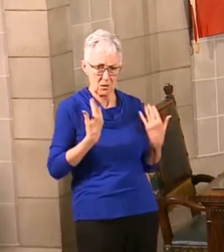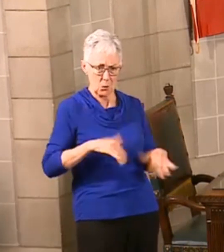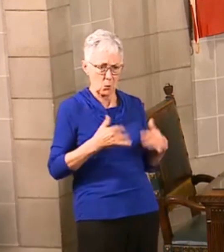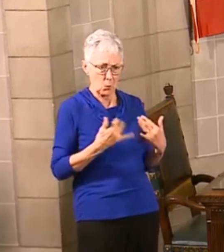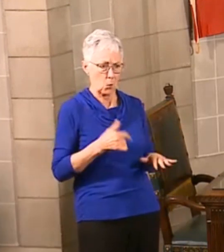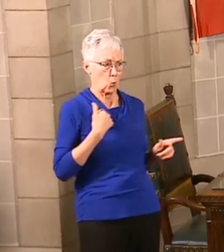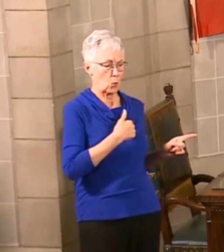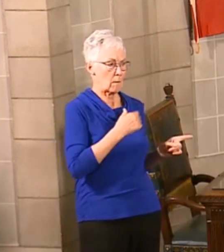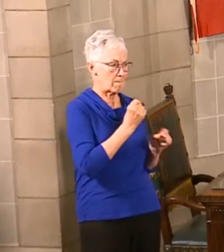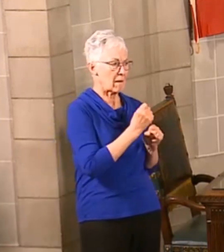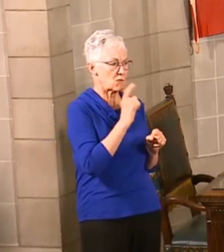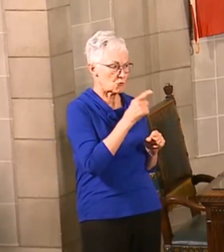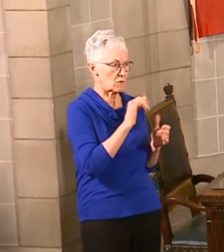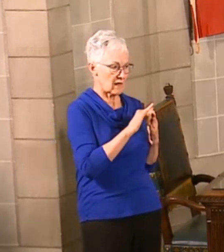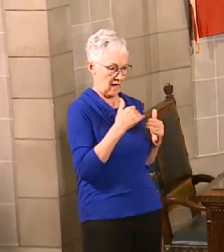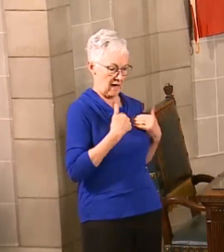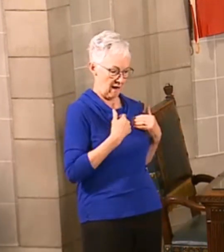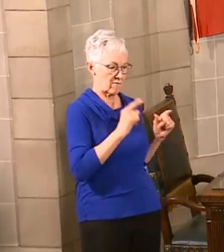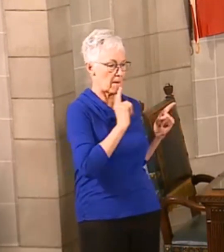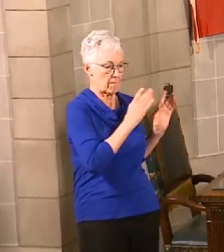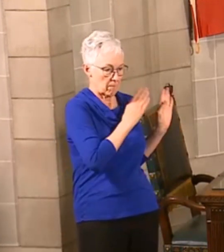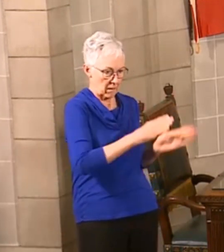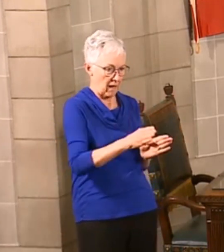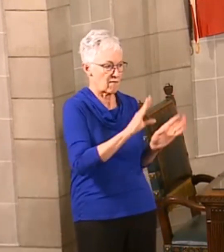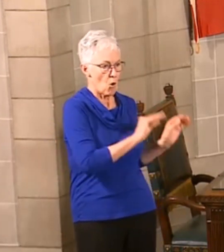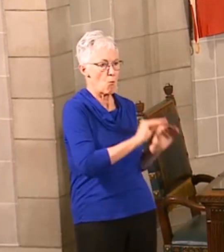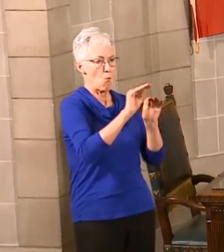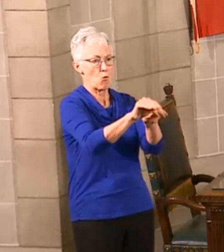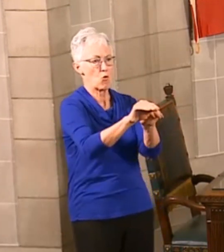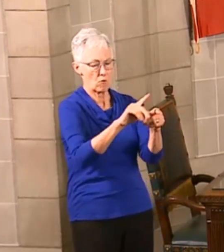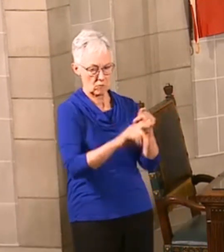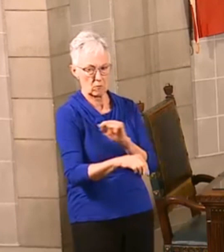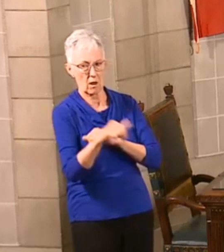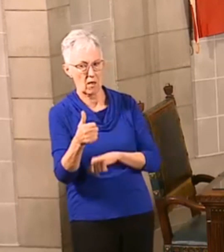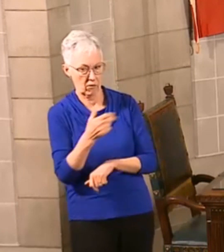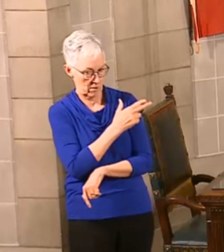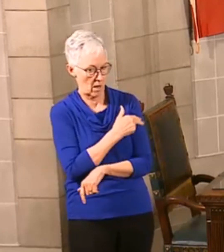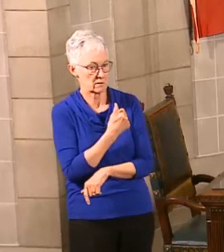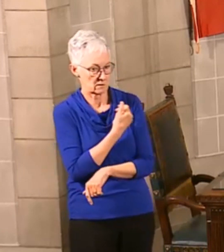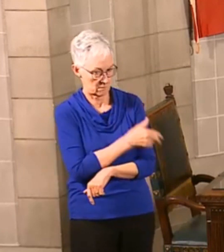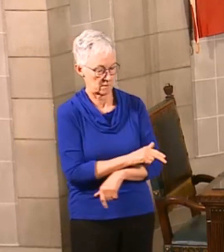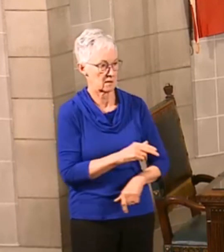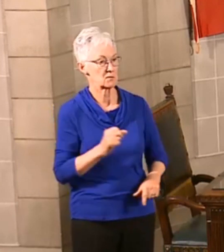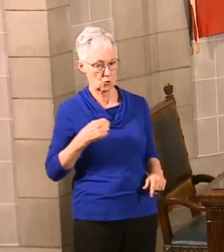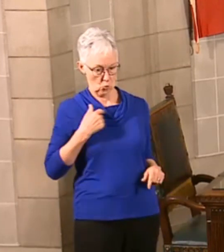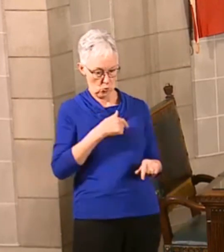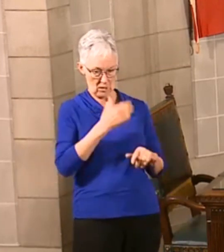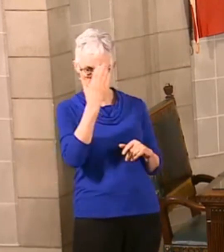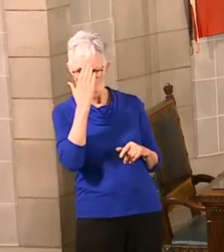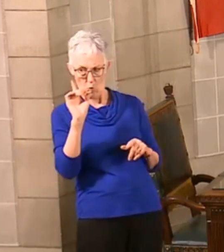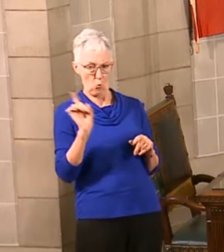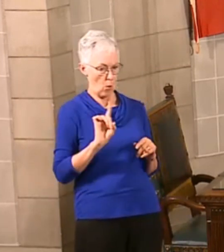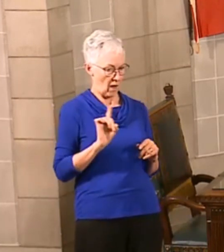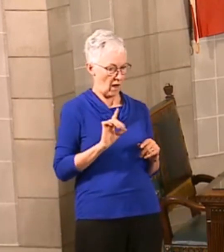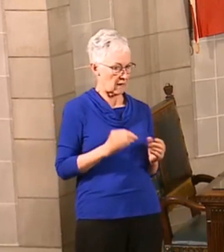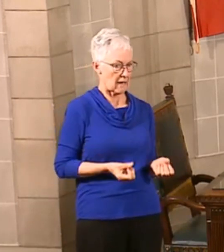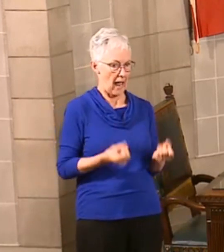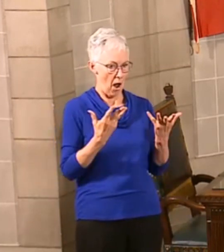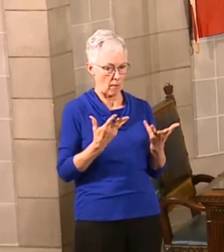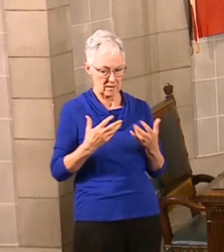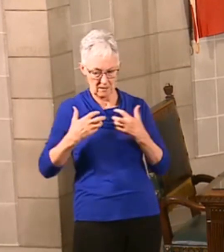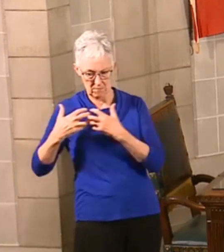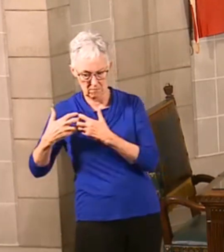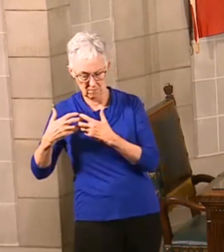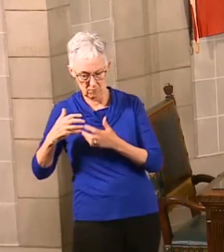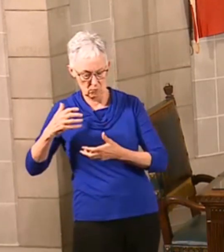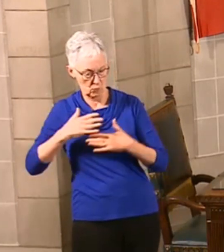utilization, ICU utilization, ventilators, things like that, to make sure that everybody who needs that help will be able to get that